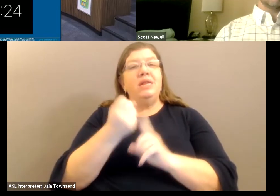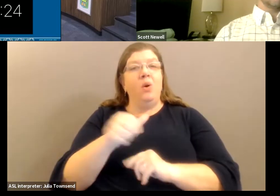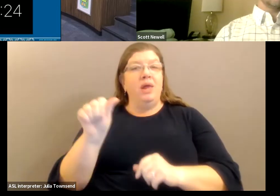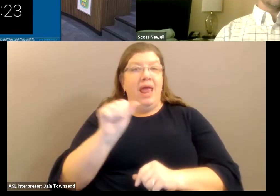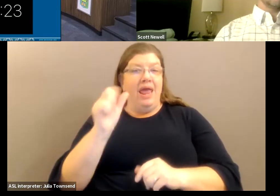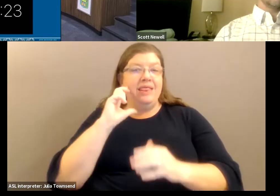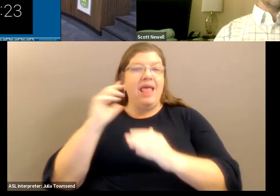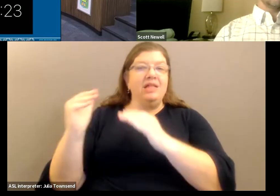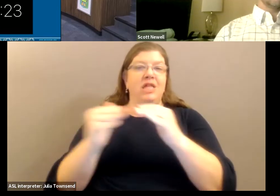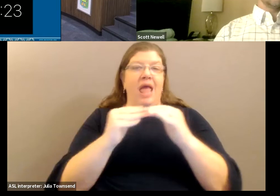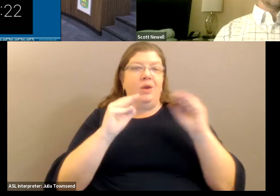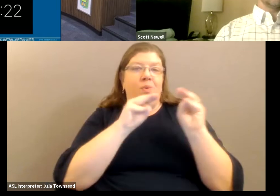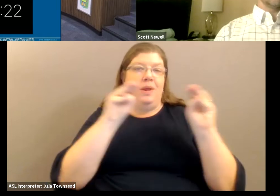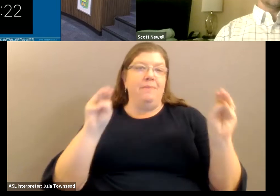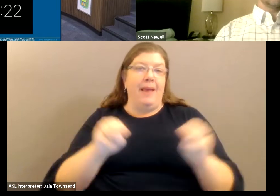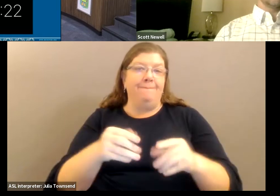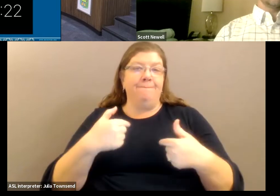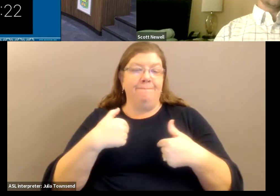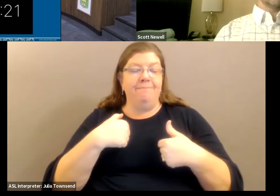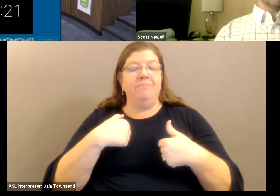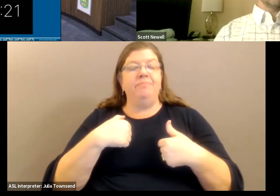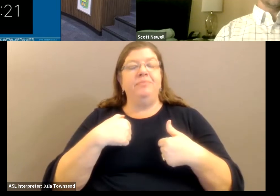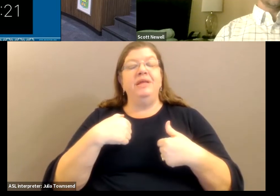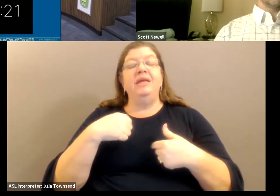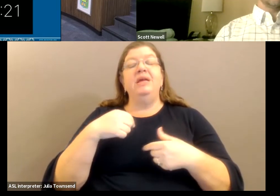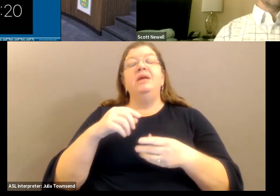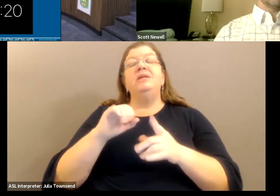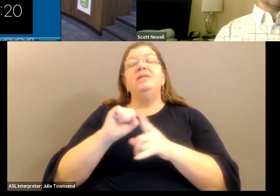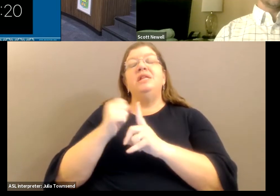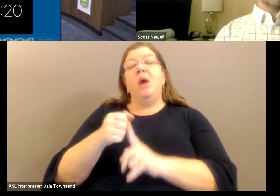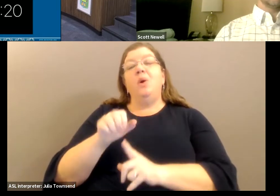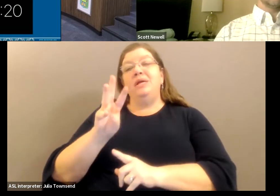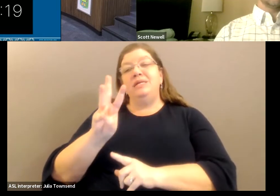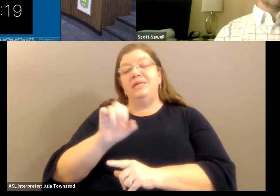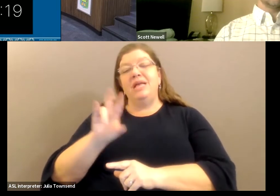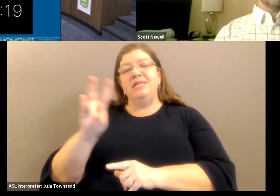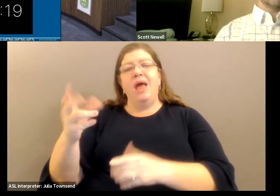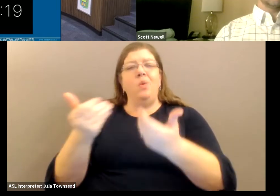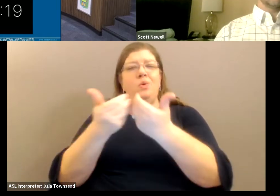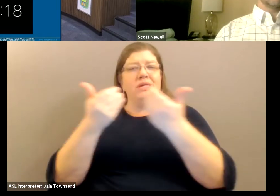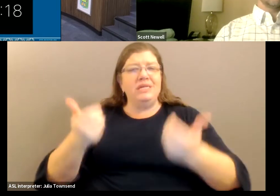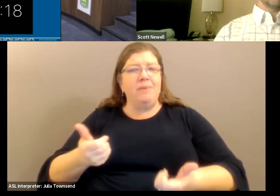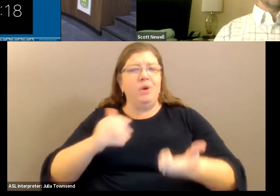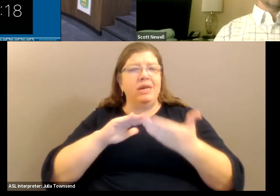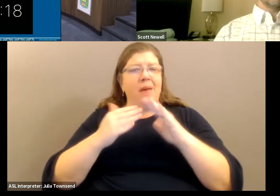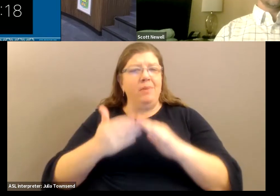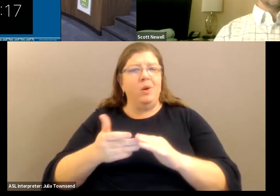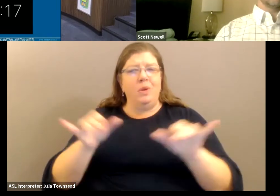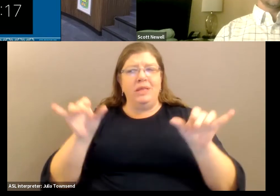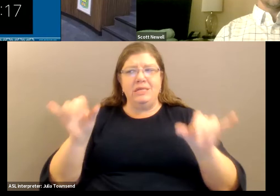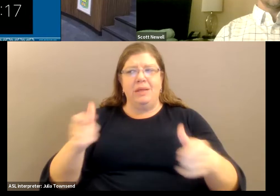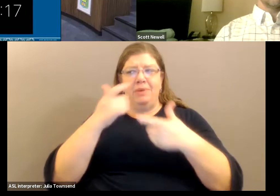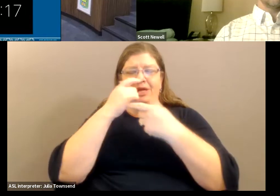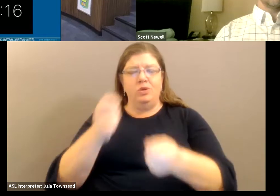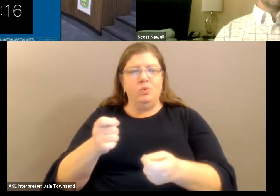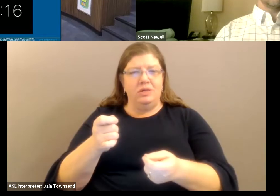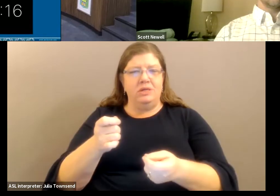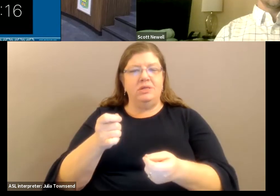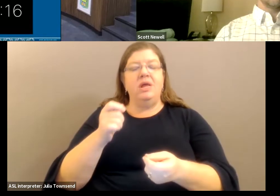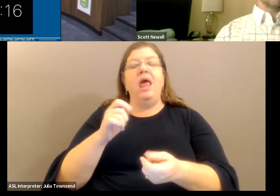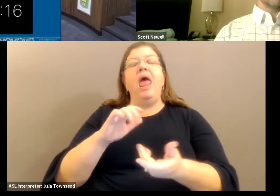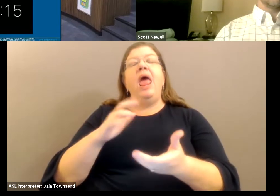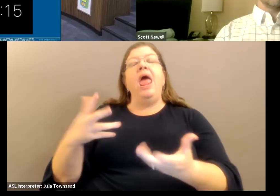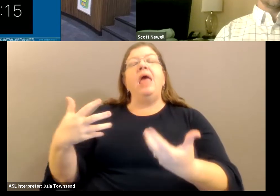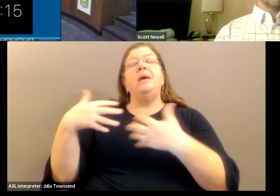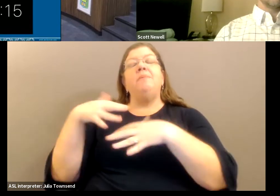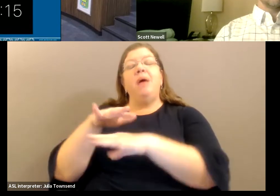equity map. Scenarios 6 and 7 would separate neighborhoods with similar interests, combine their citizens with those of affluent